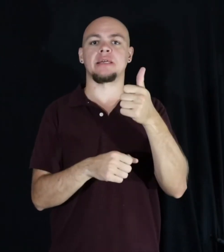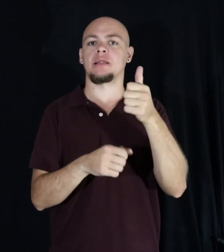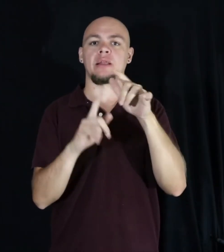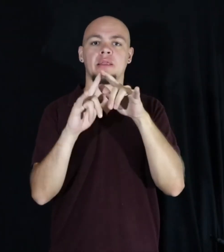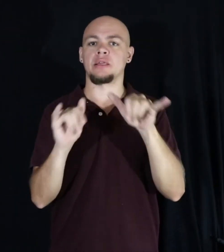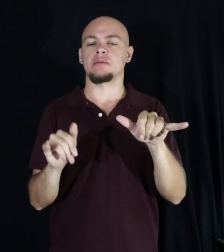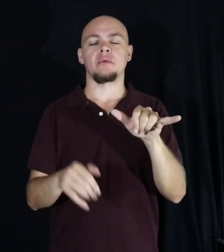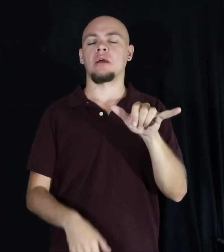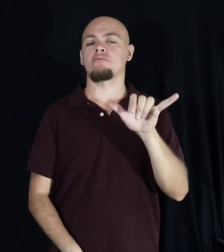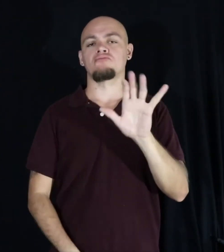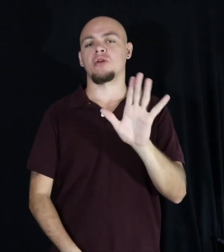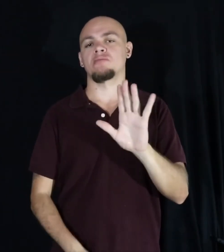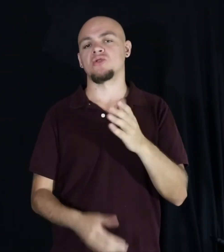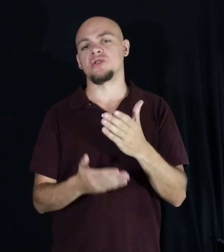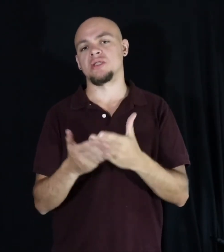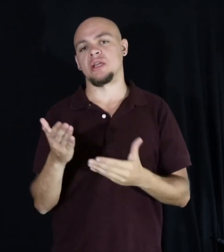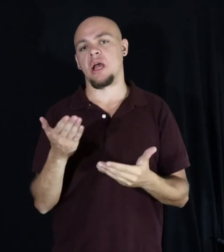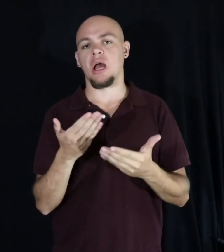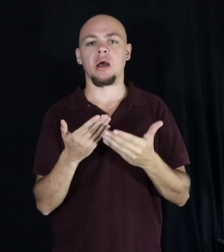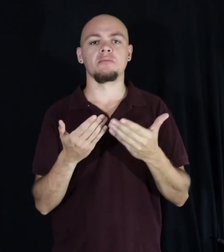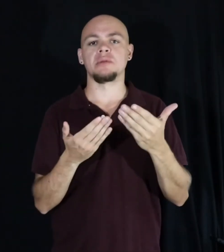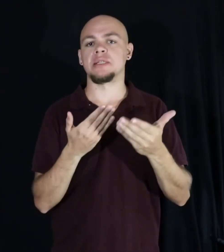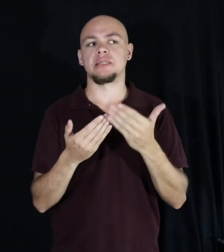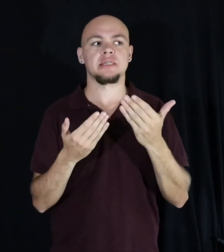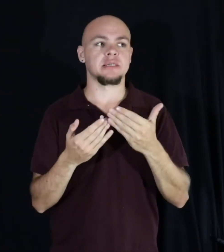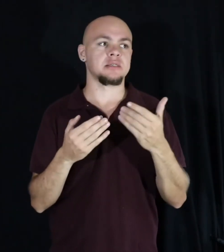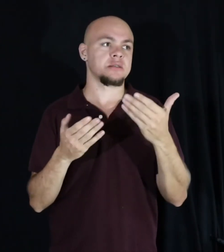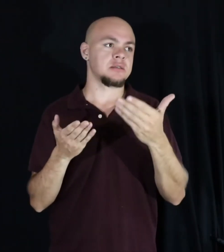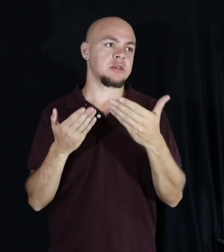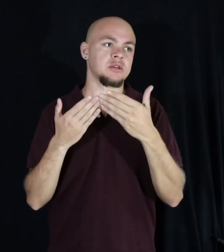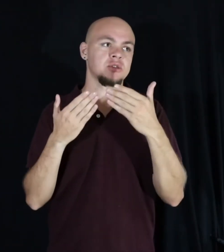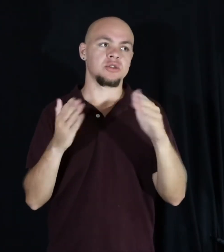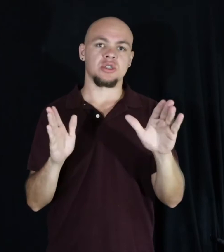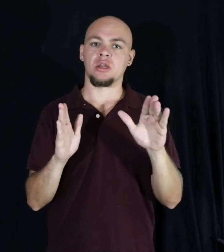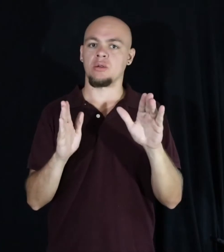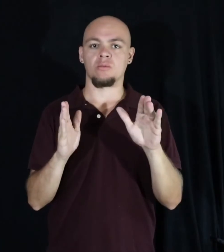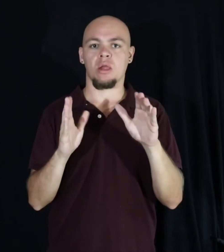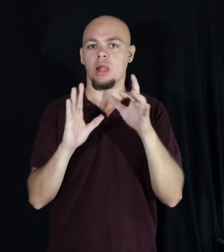time, some took the easy route out. They just had some general comment.